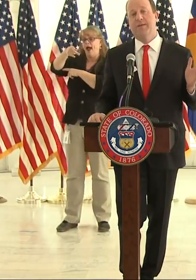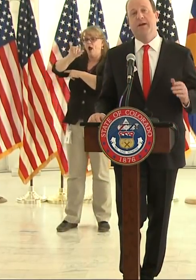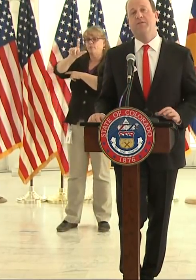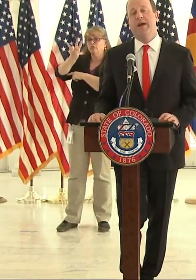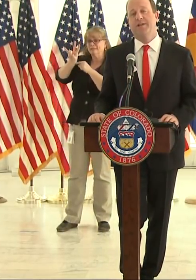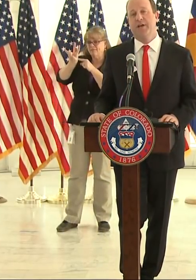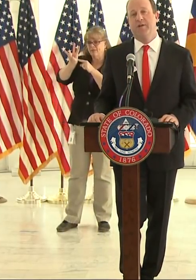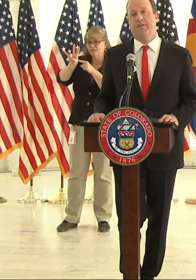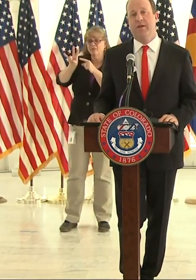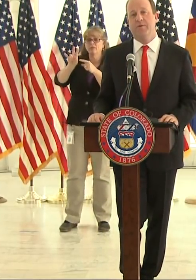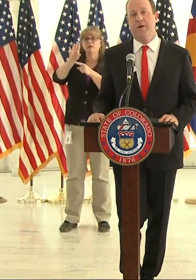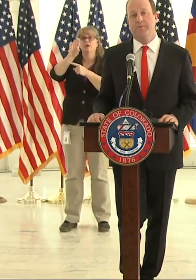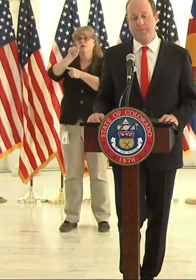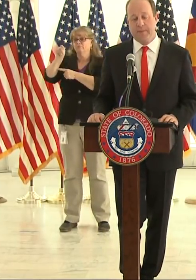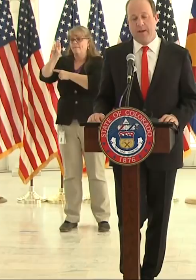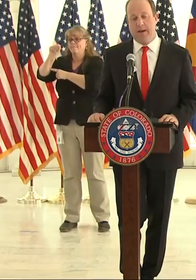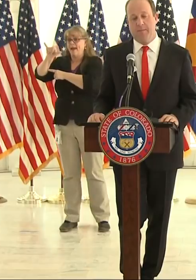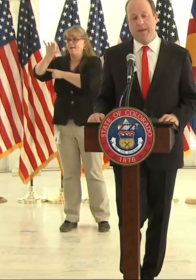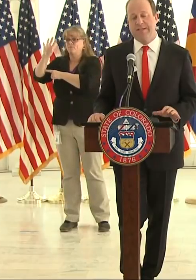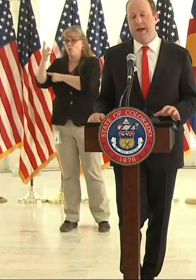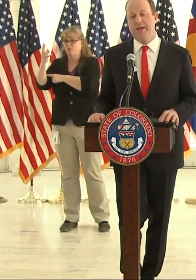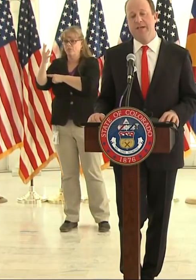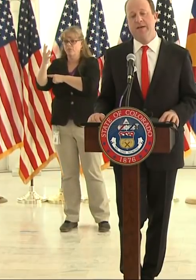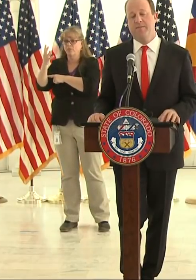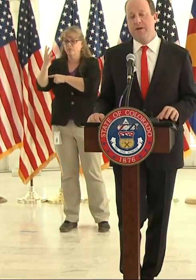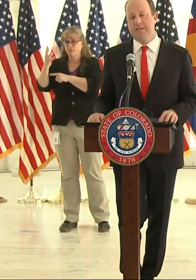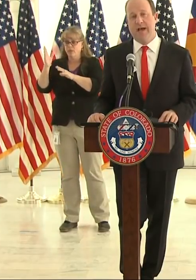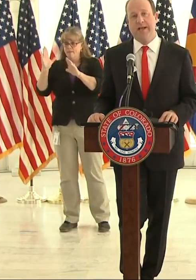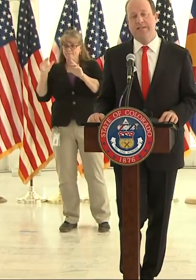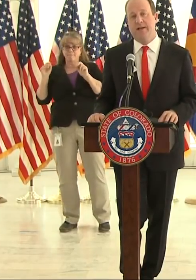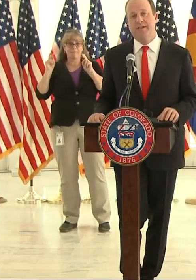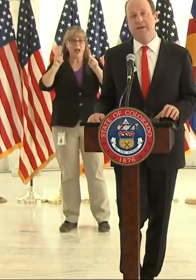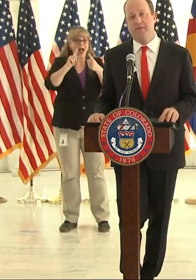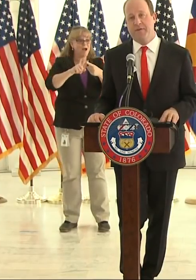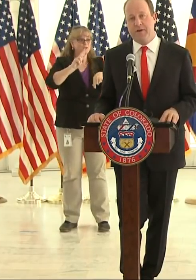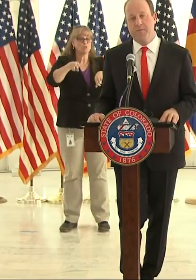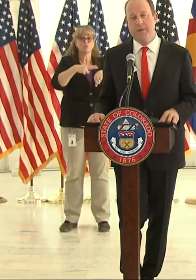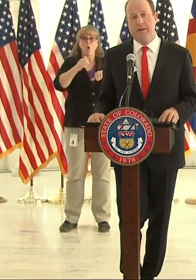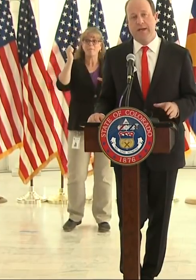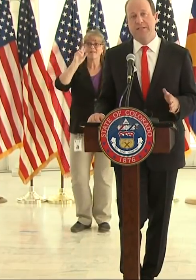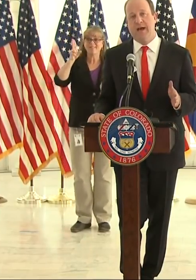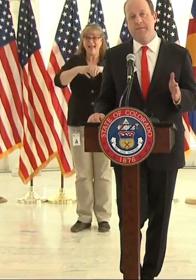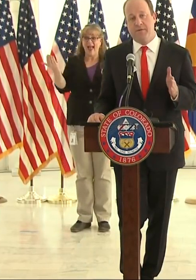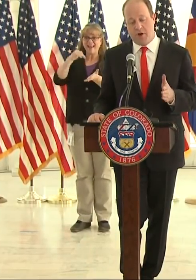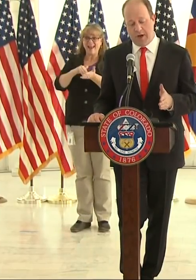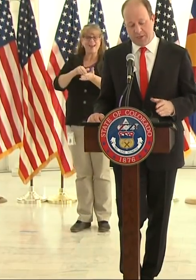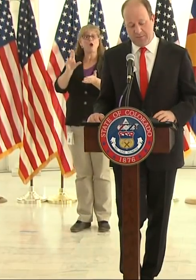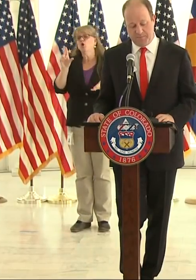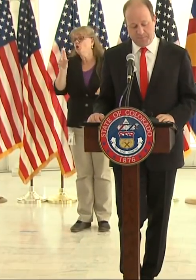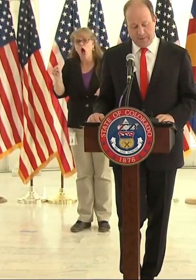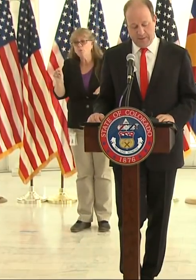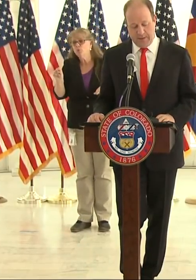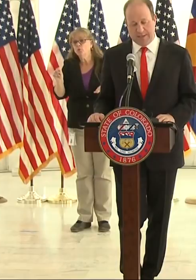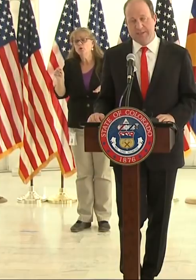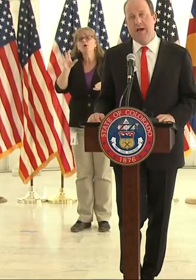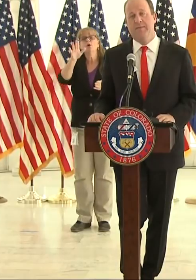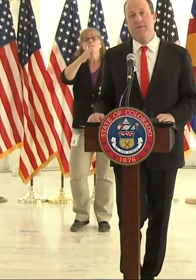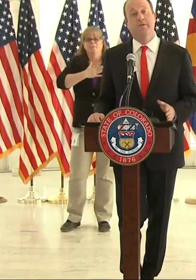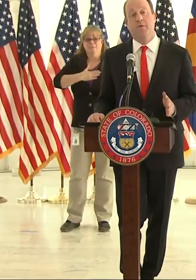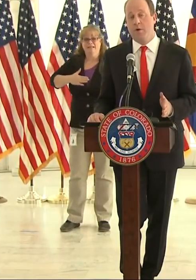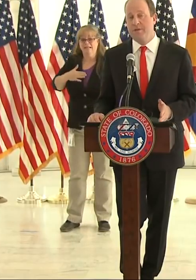the same life we had in January and February. It's not a time for anxiety. It's not a time for fear. It's a time for caution.